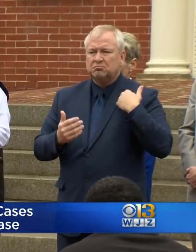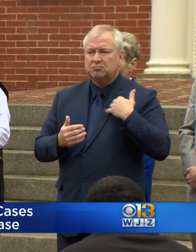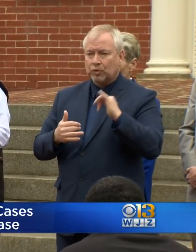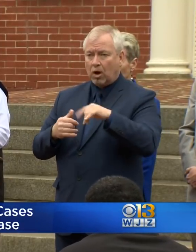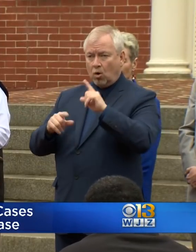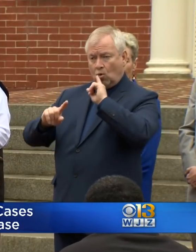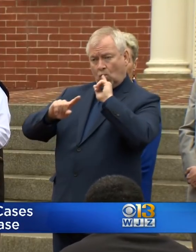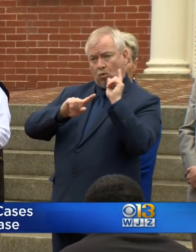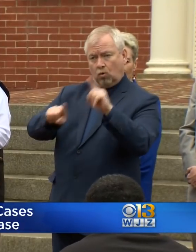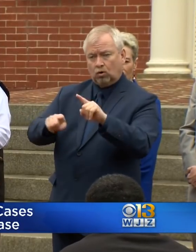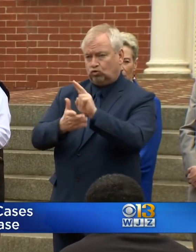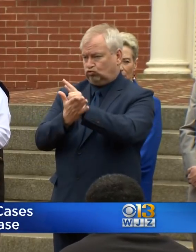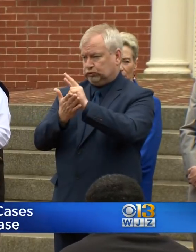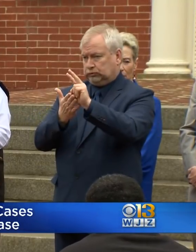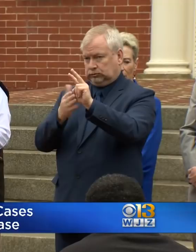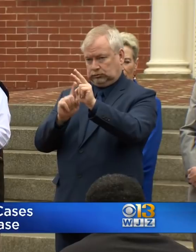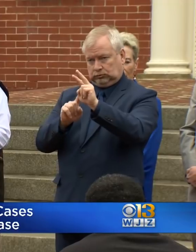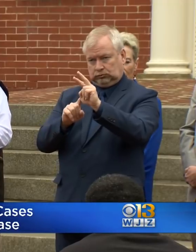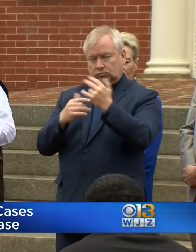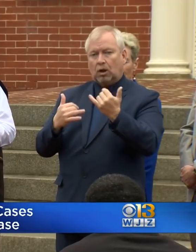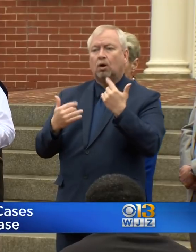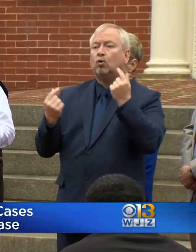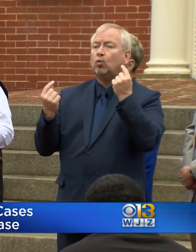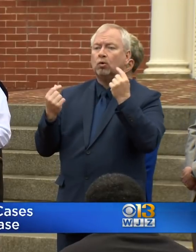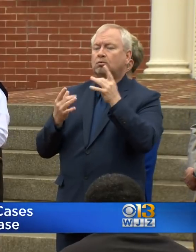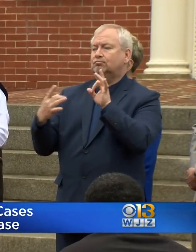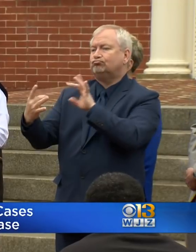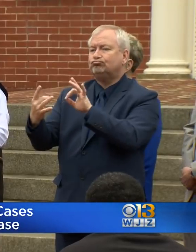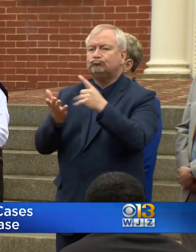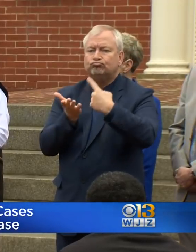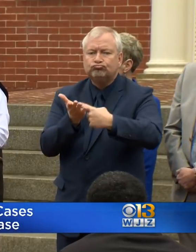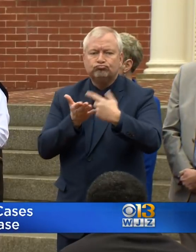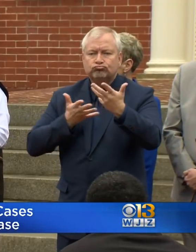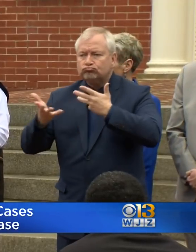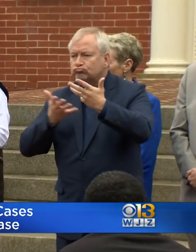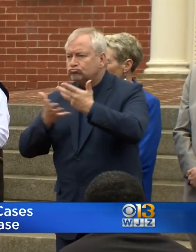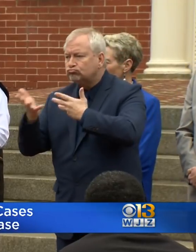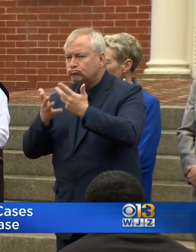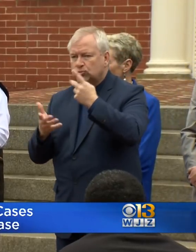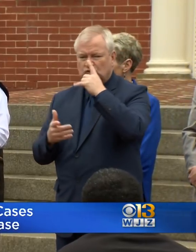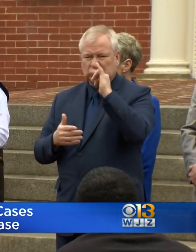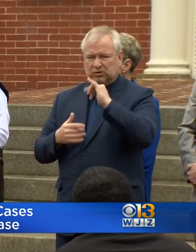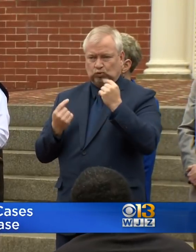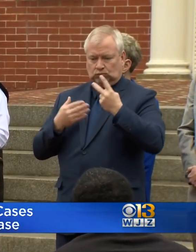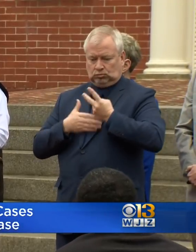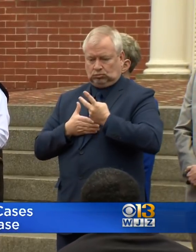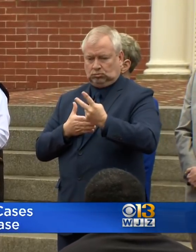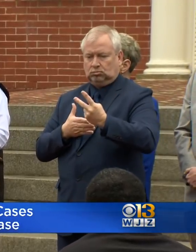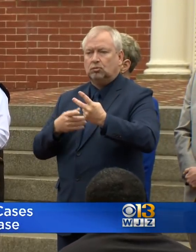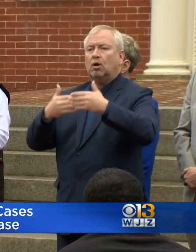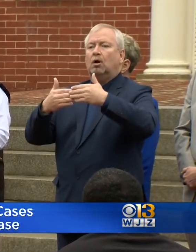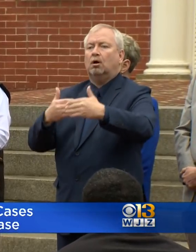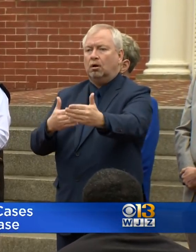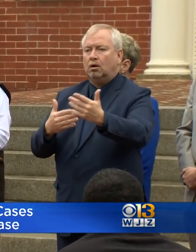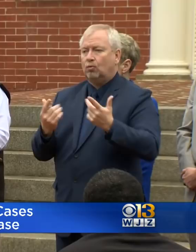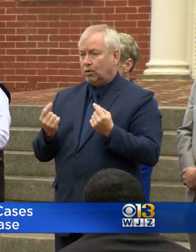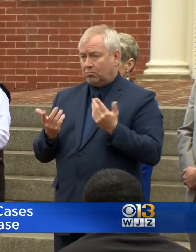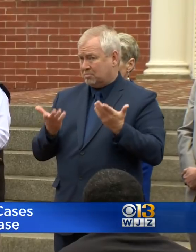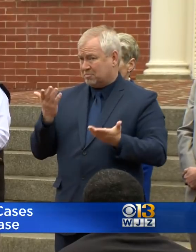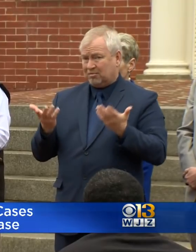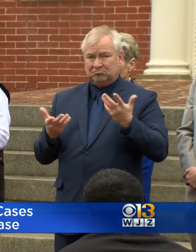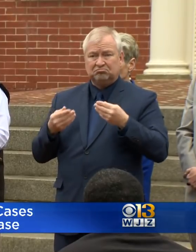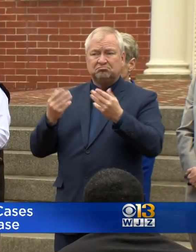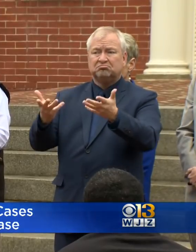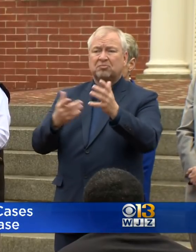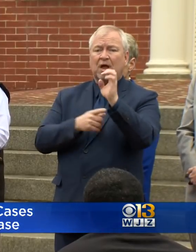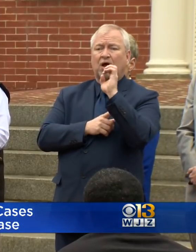two-week period, they were going to get input about, you know, what we might do after that and how we would potentially provide education to